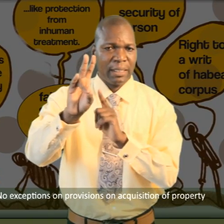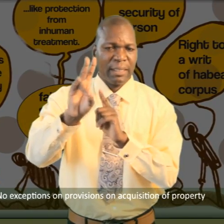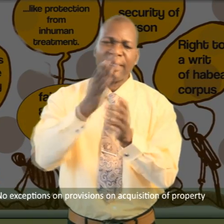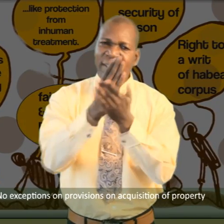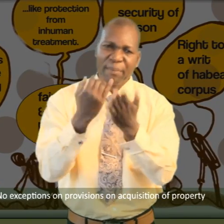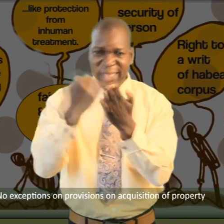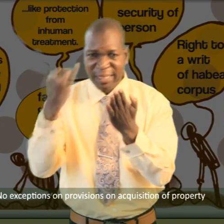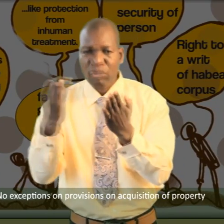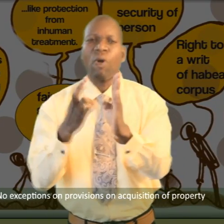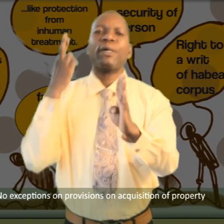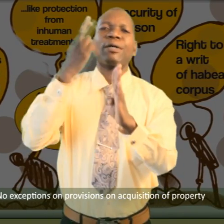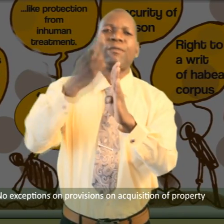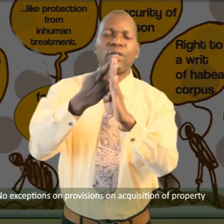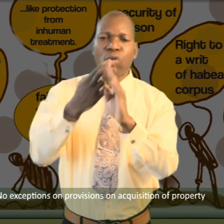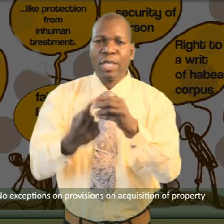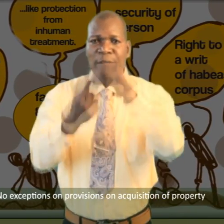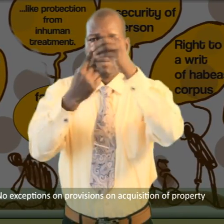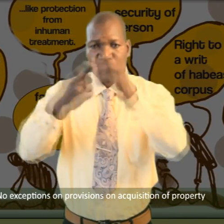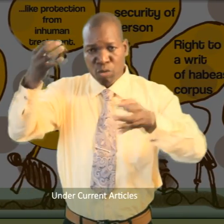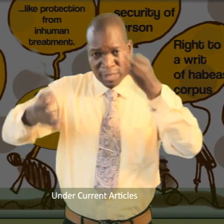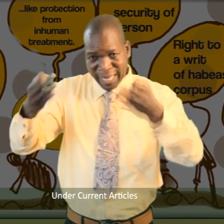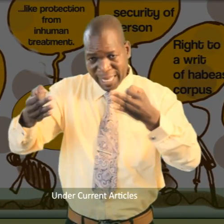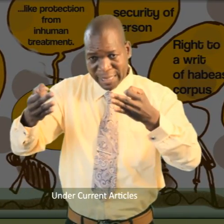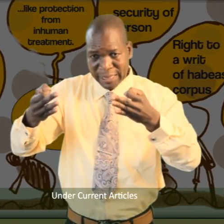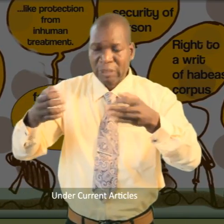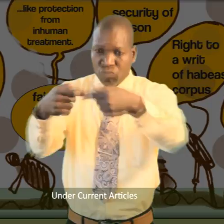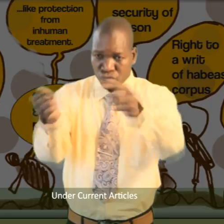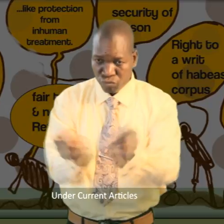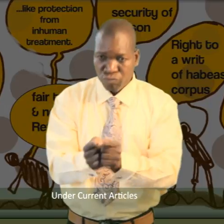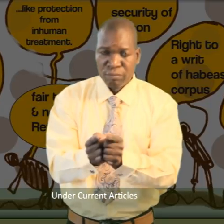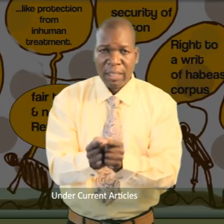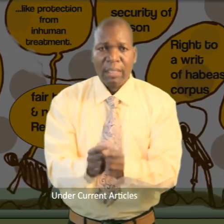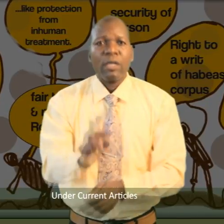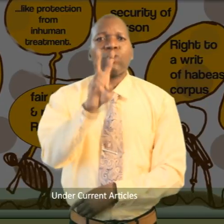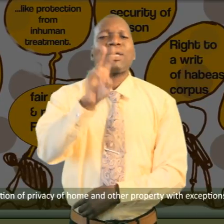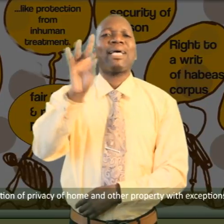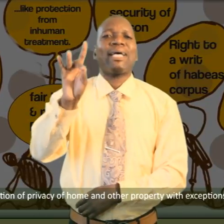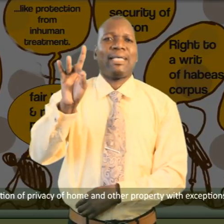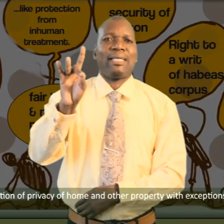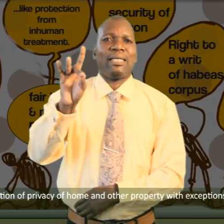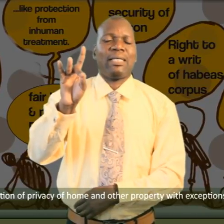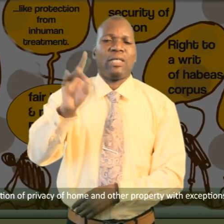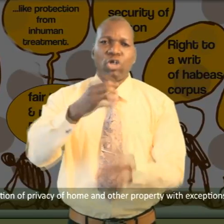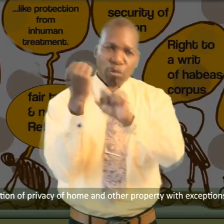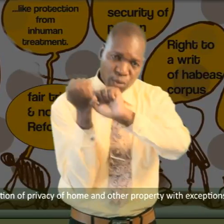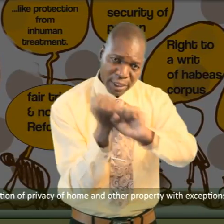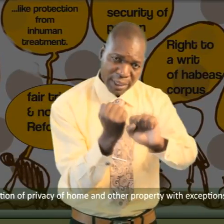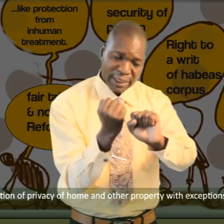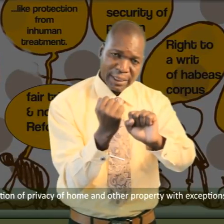on provisions on acquisition of property. Under current articles, 17, protection